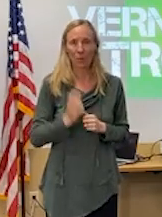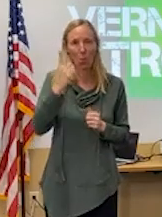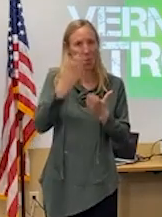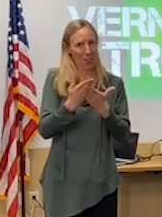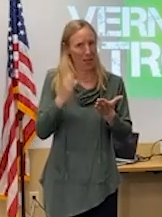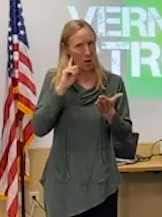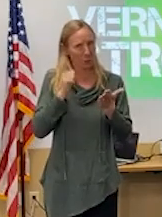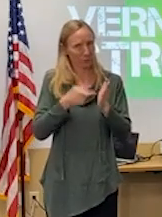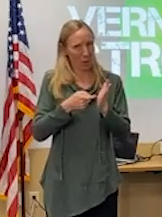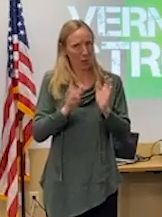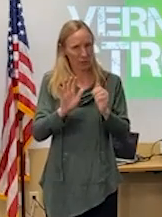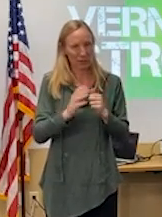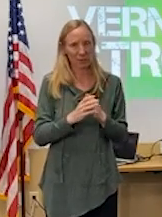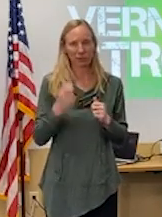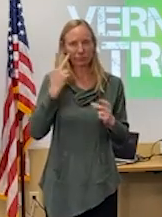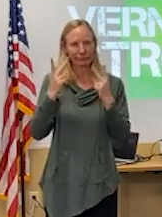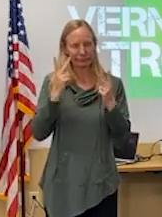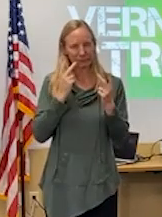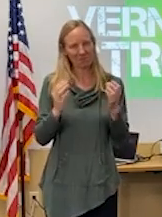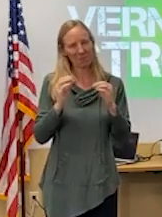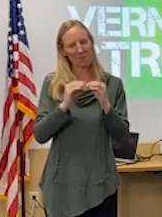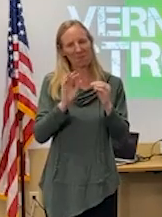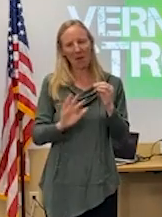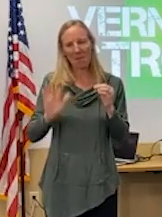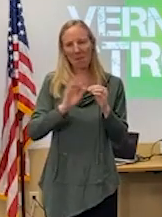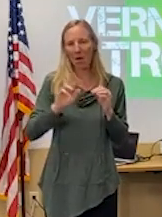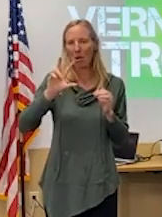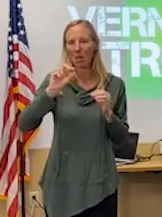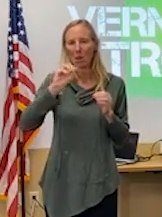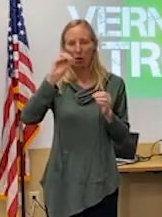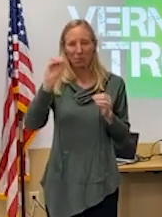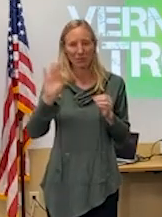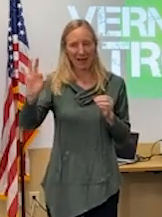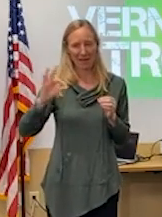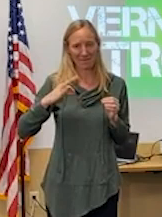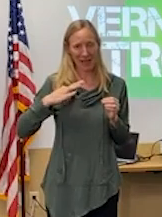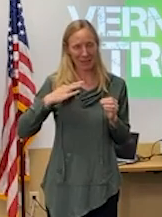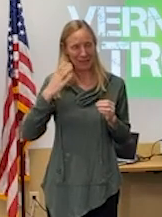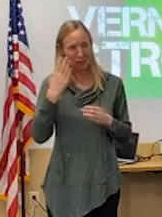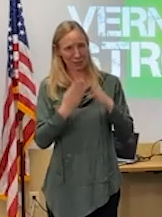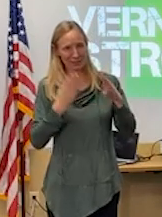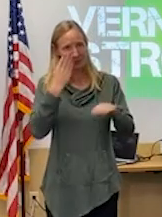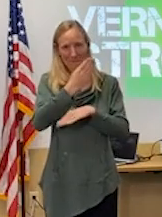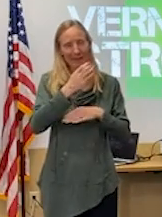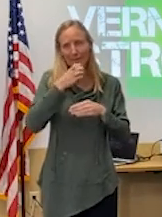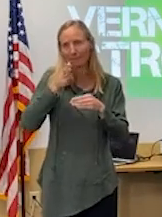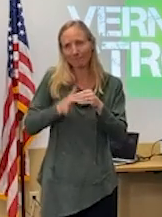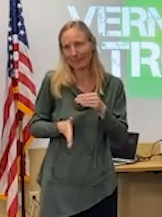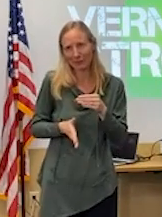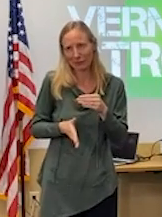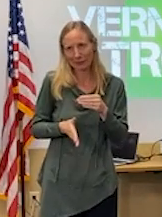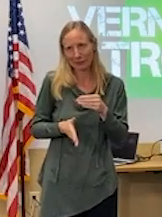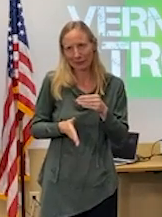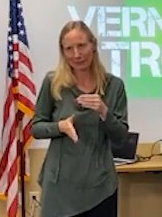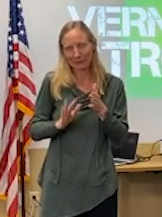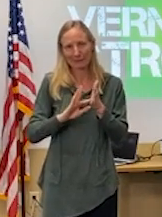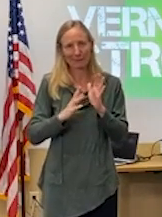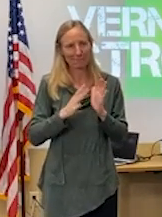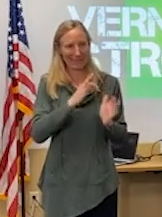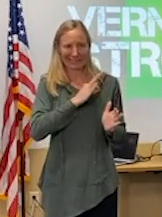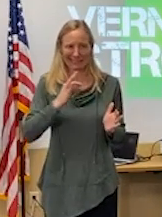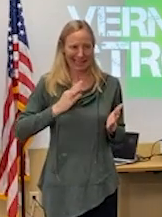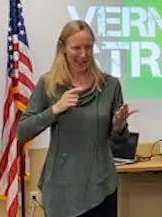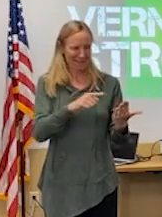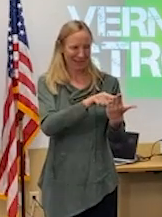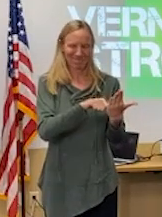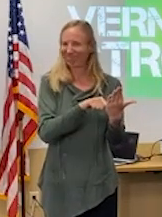of note is that we are seeing around 30% of applications submitted incomplete, meaning staff is sending them